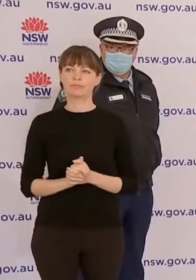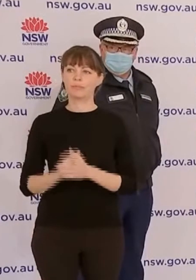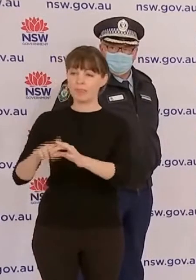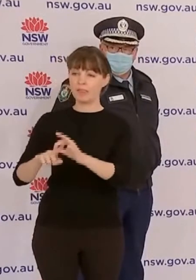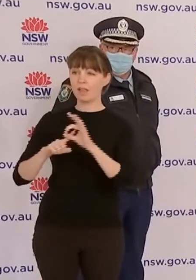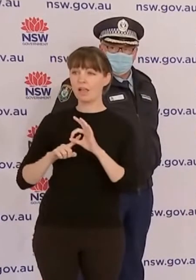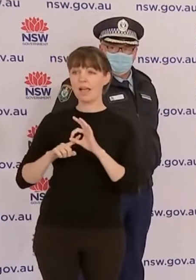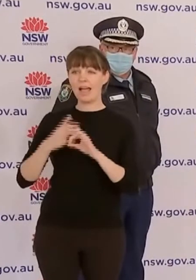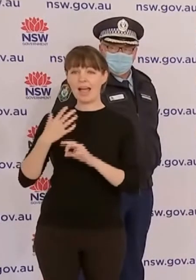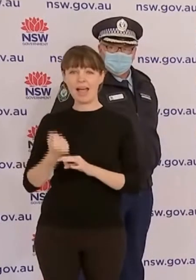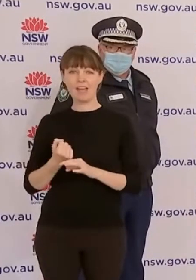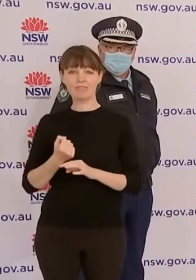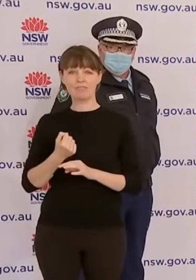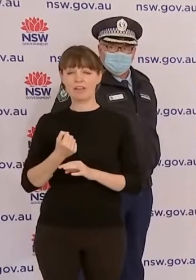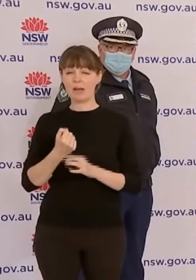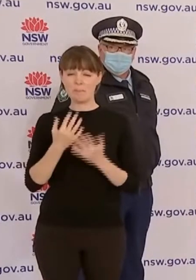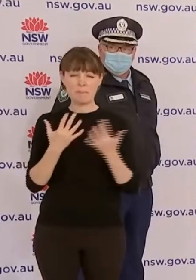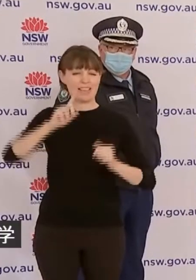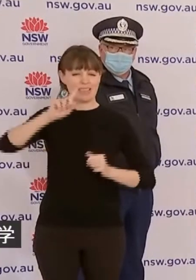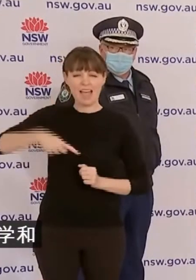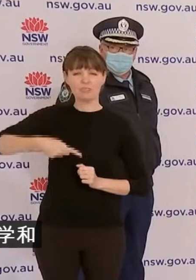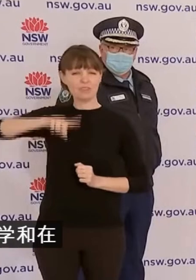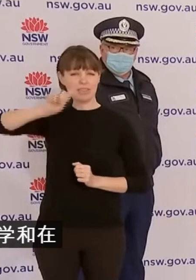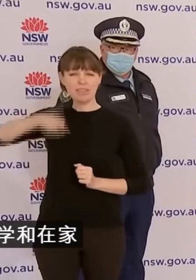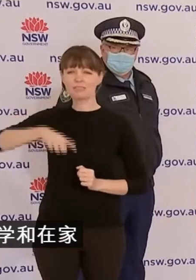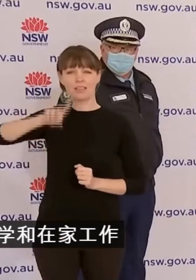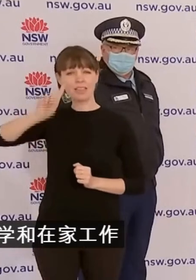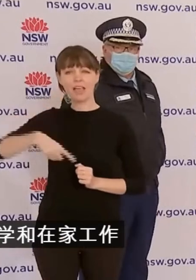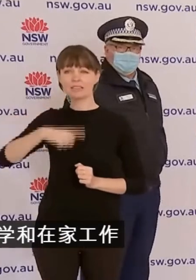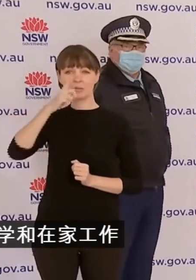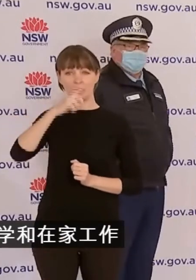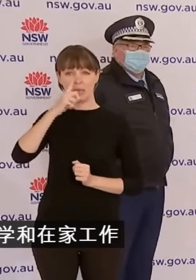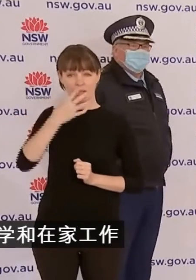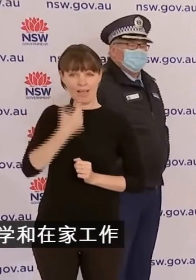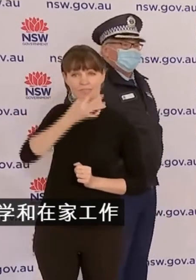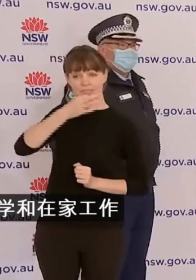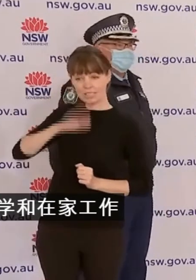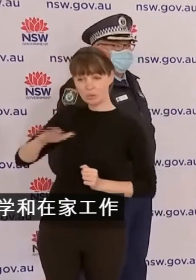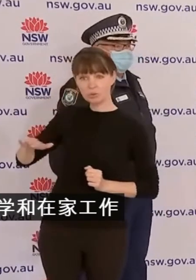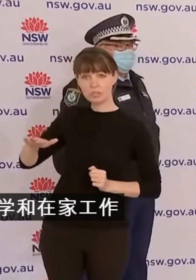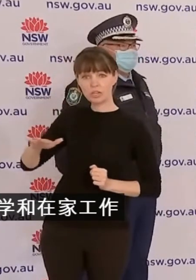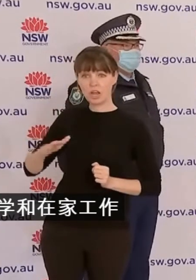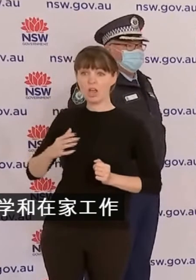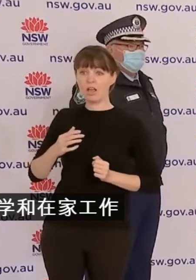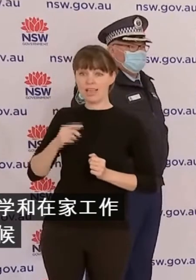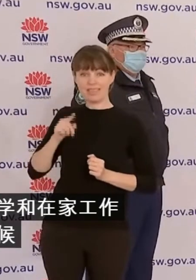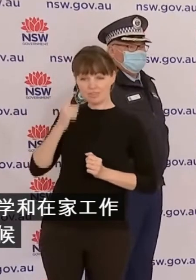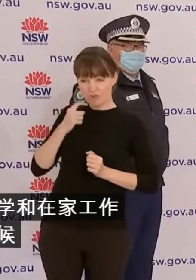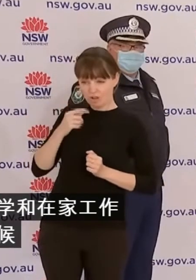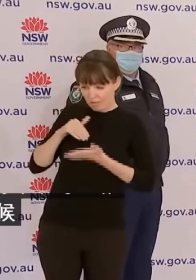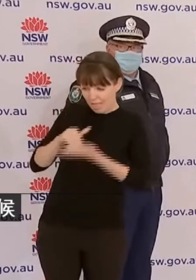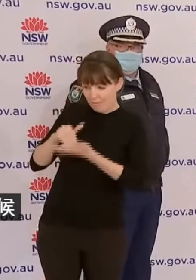of thousands of parents trying to homeschool and work from home. When are you going to provide a